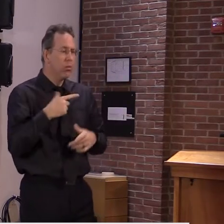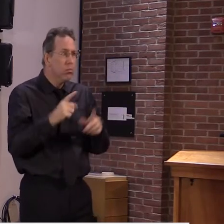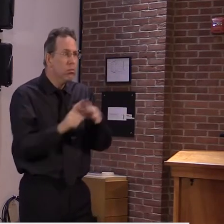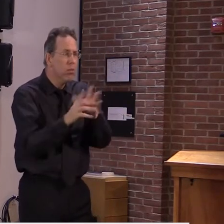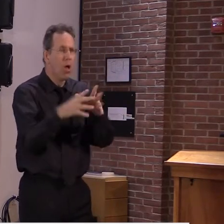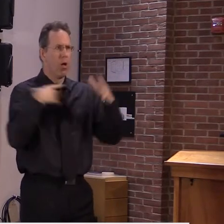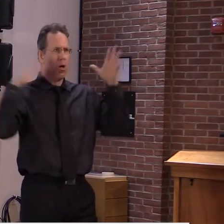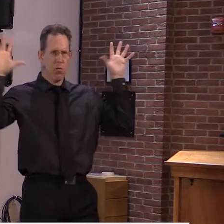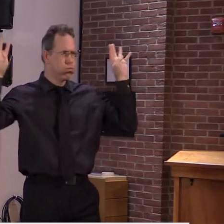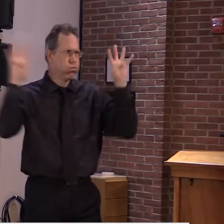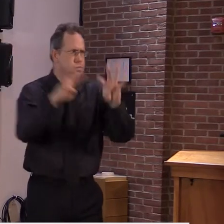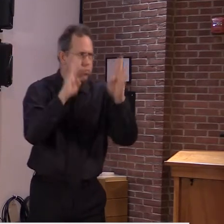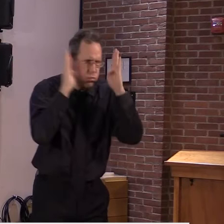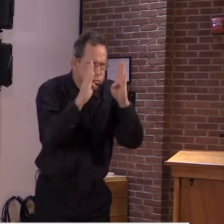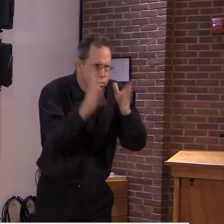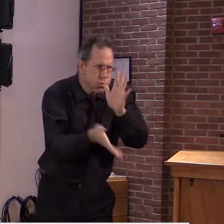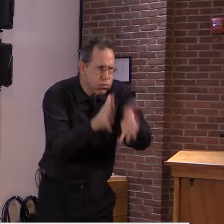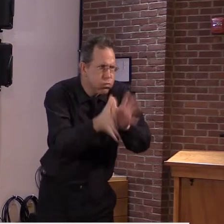the bottom line, if you will.